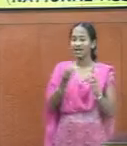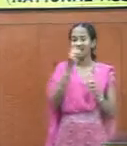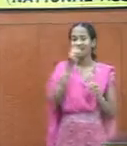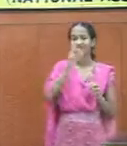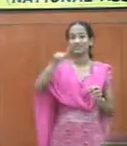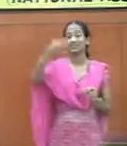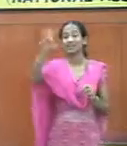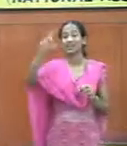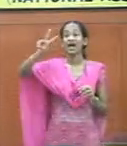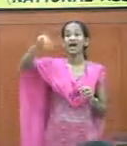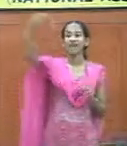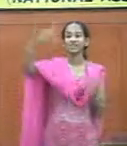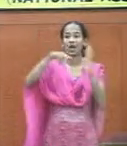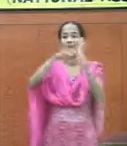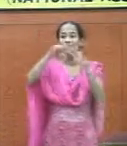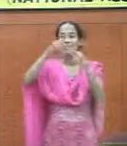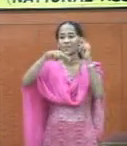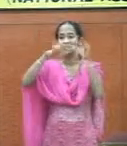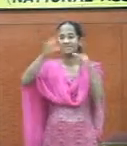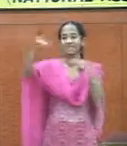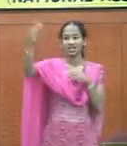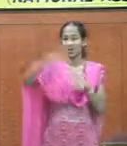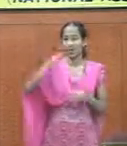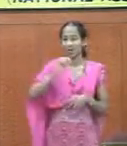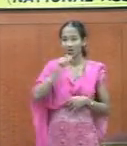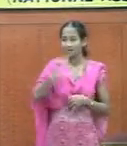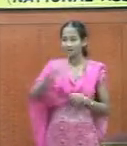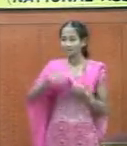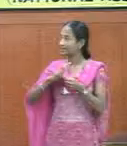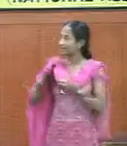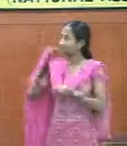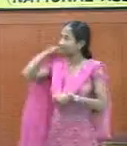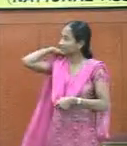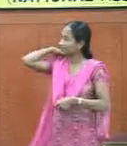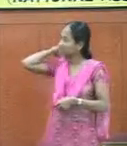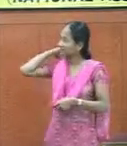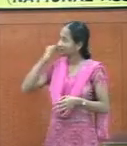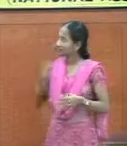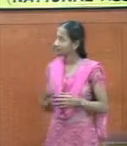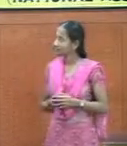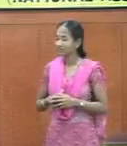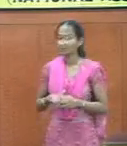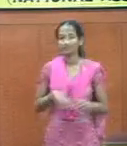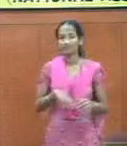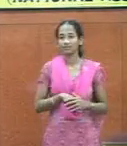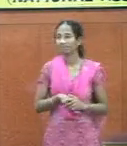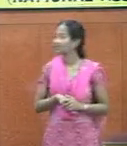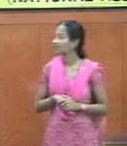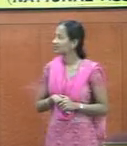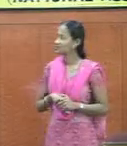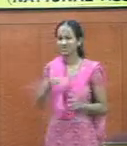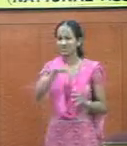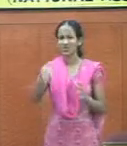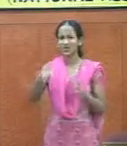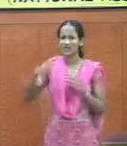building. So those of you who are staying there already know. The rest of you can just follow. It's not